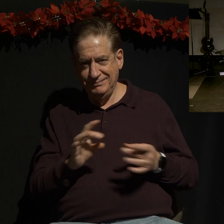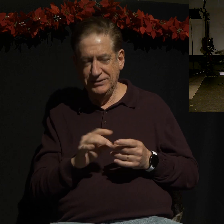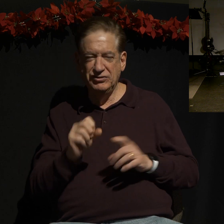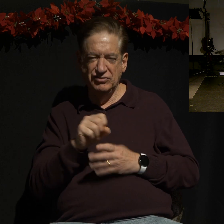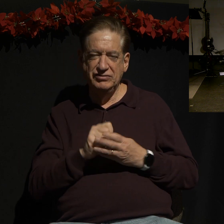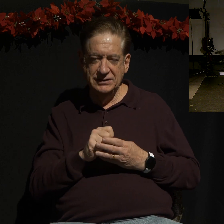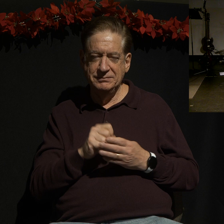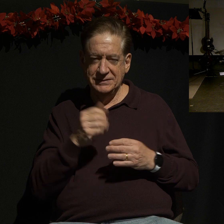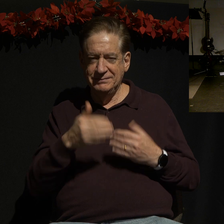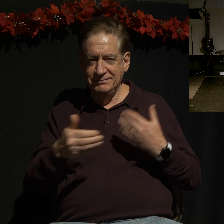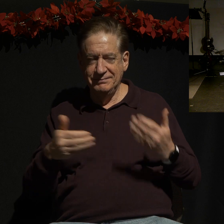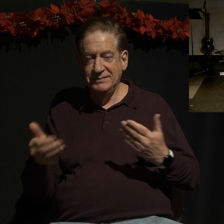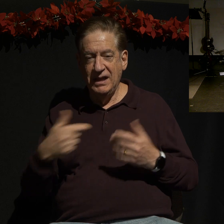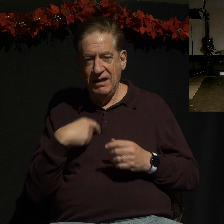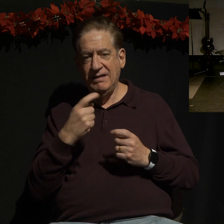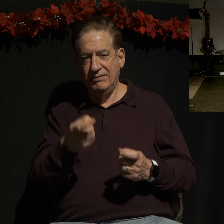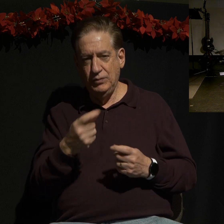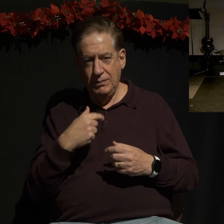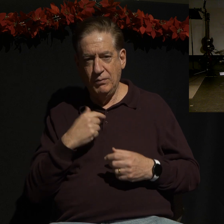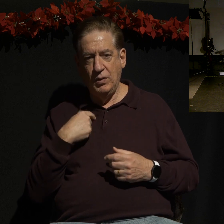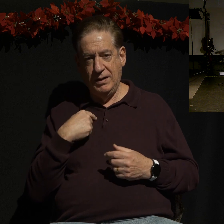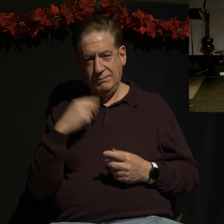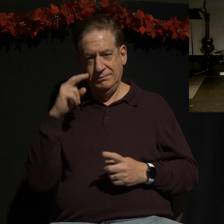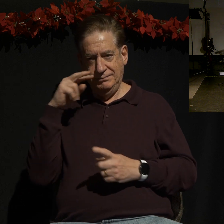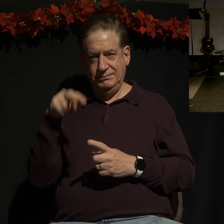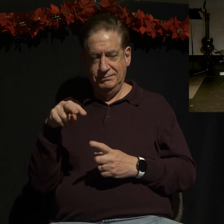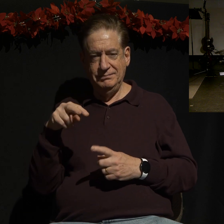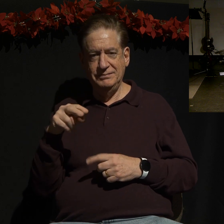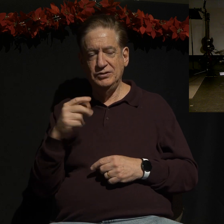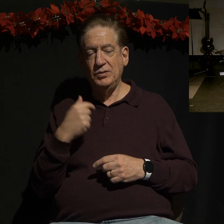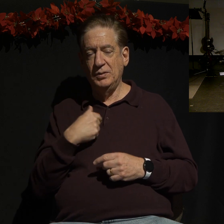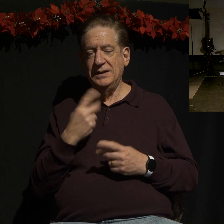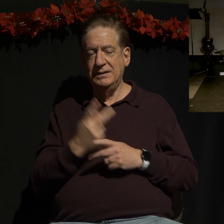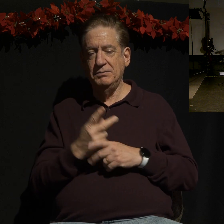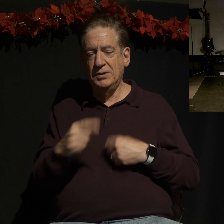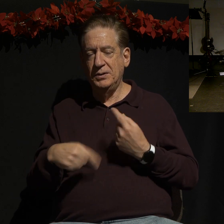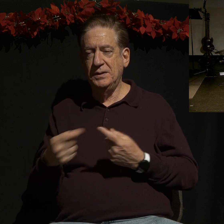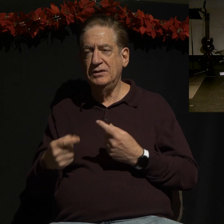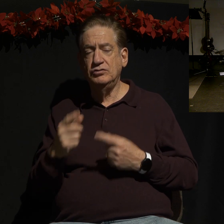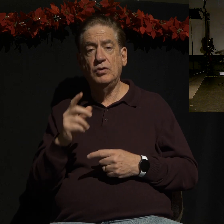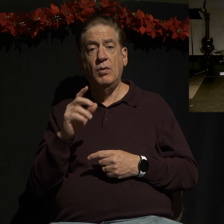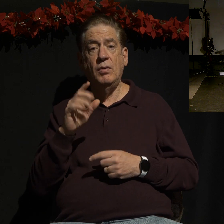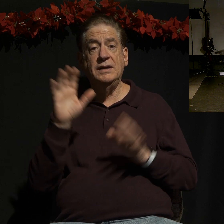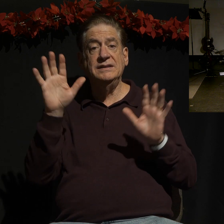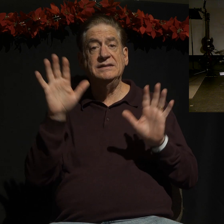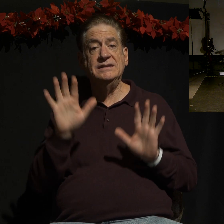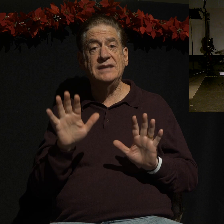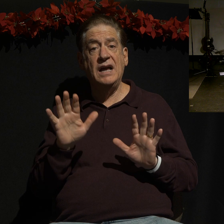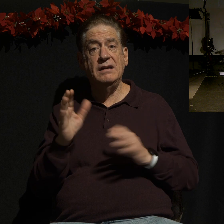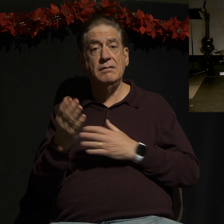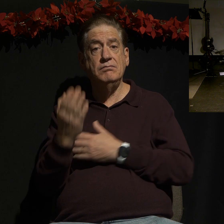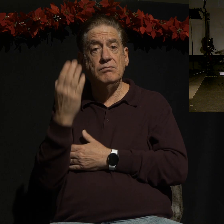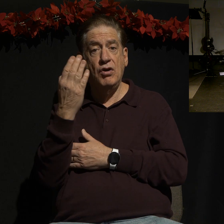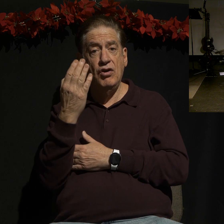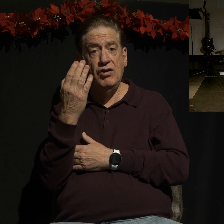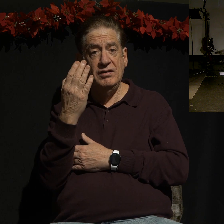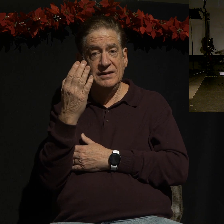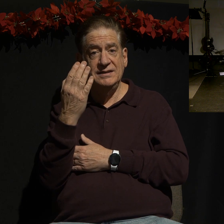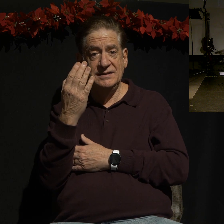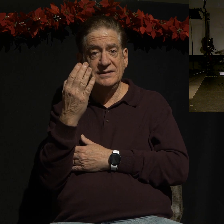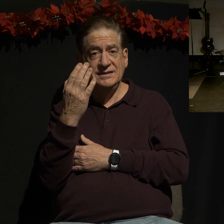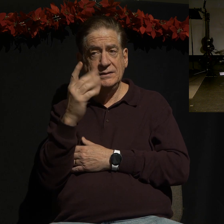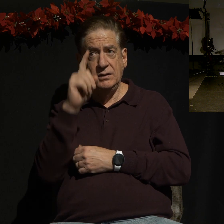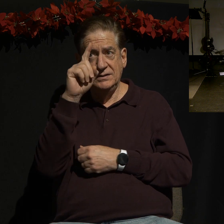let me just give you my take, and we'll keep going. So the Sunday mornings, the tithe,